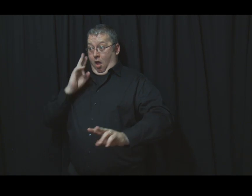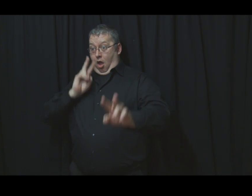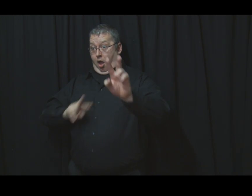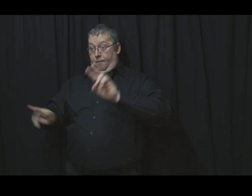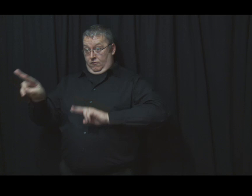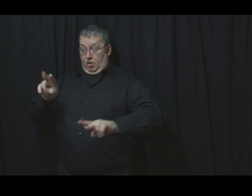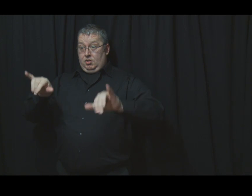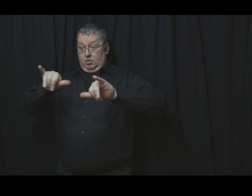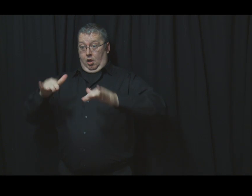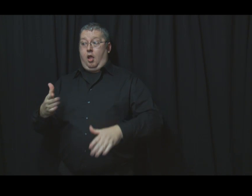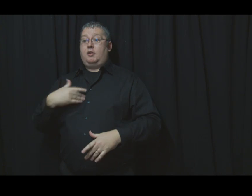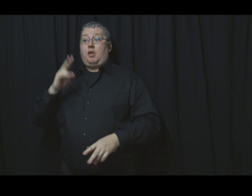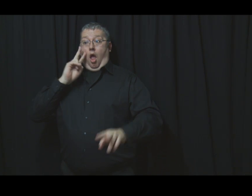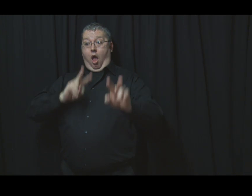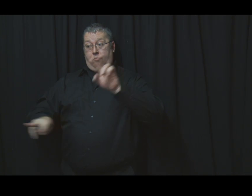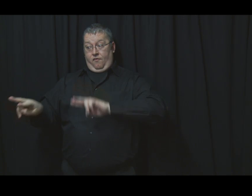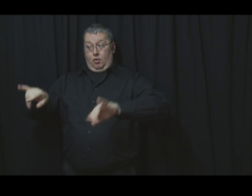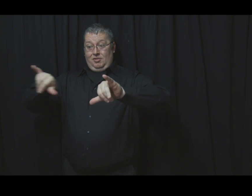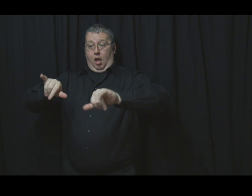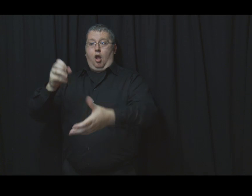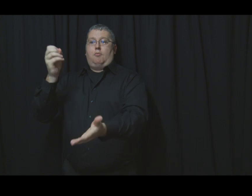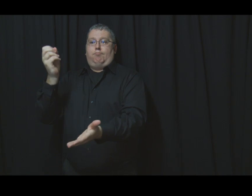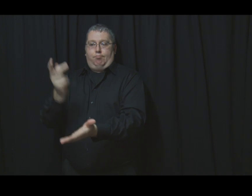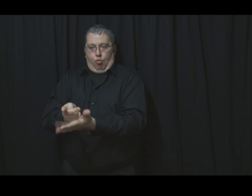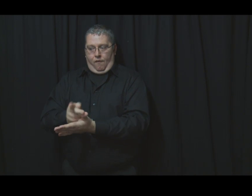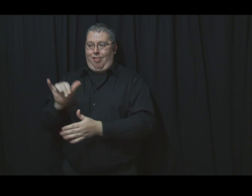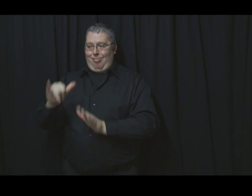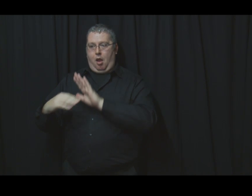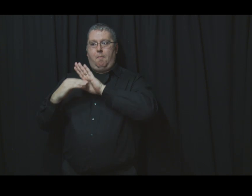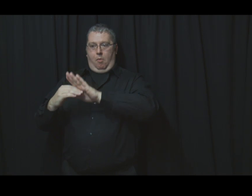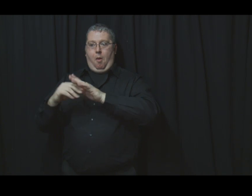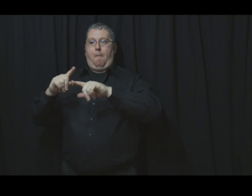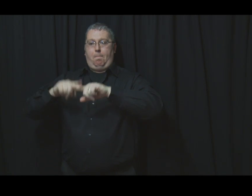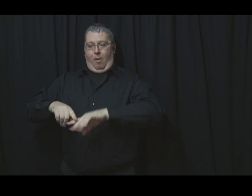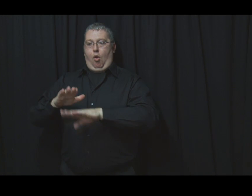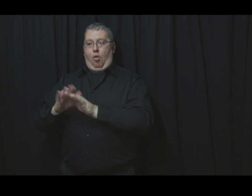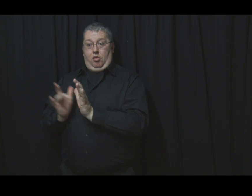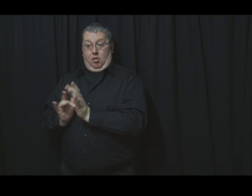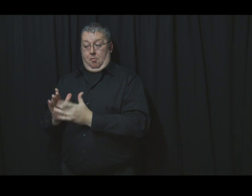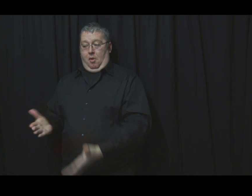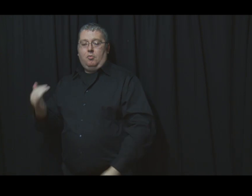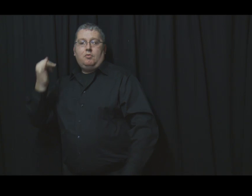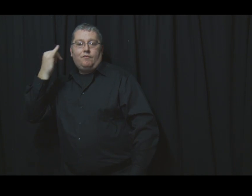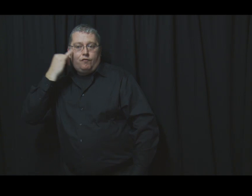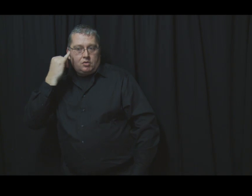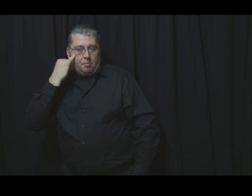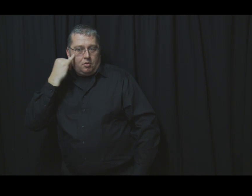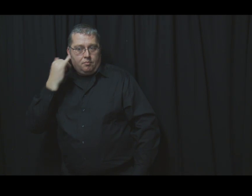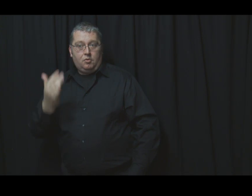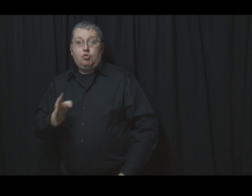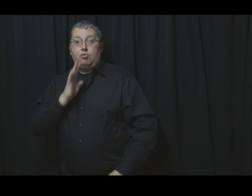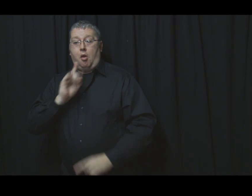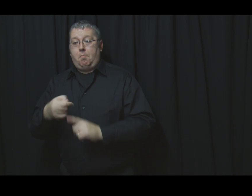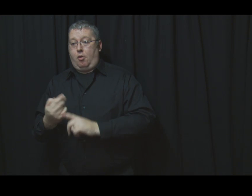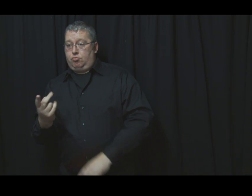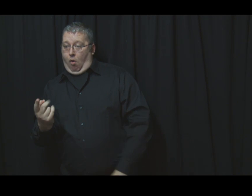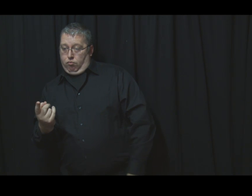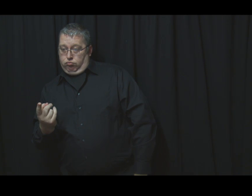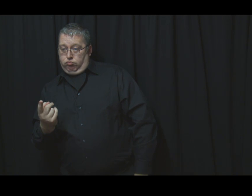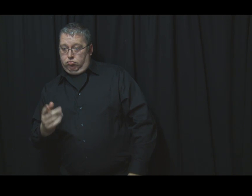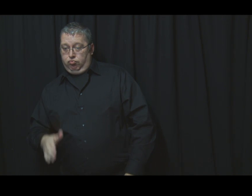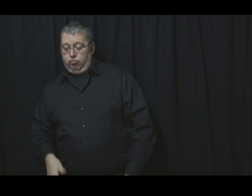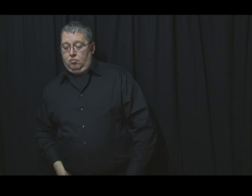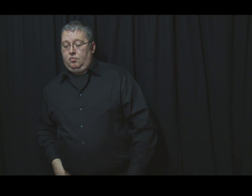science actually confirms this model based on the Bible. For instance, take dogs. Okay,